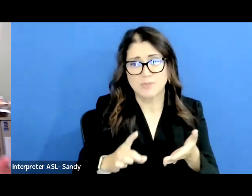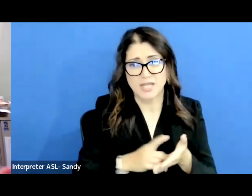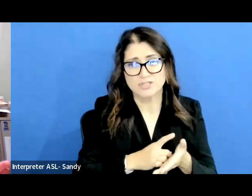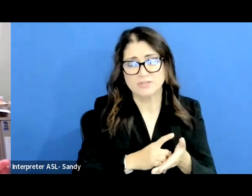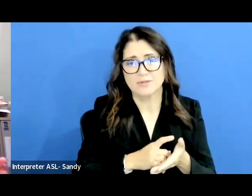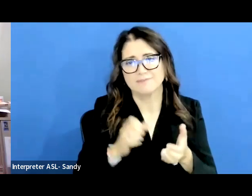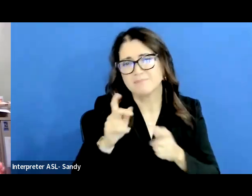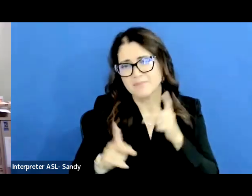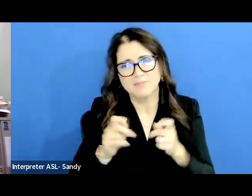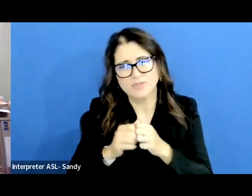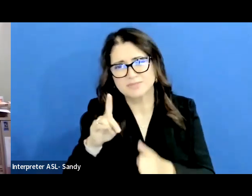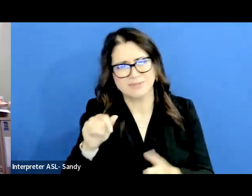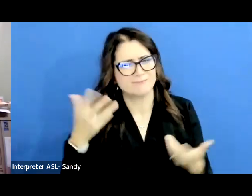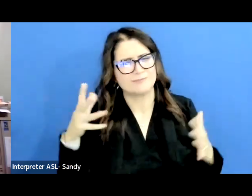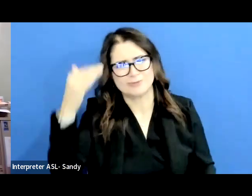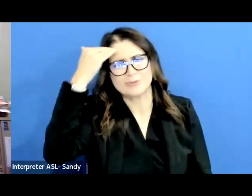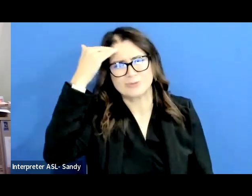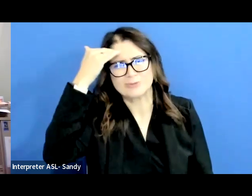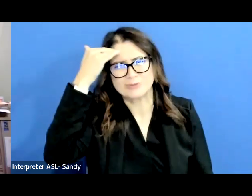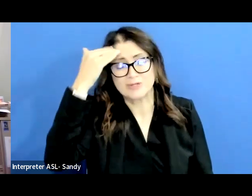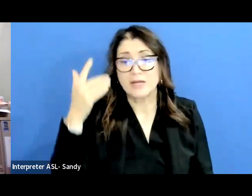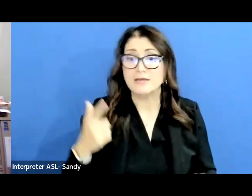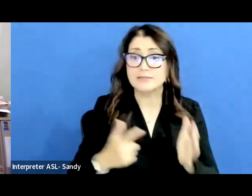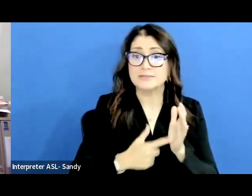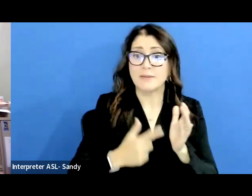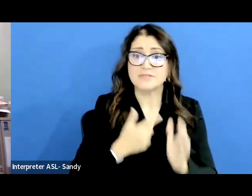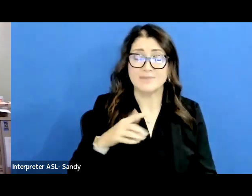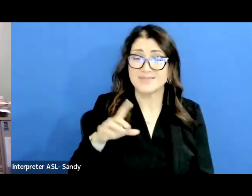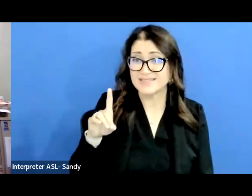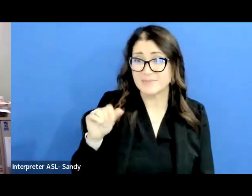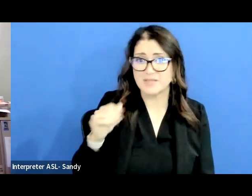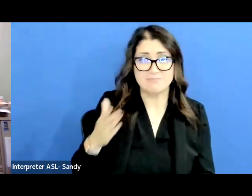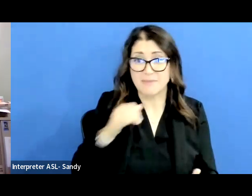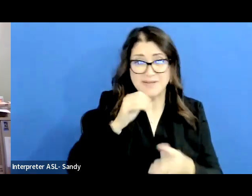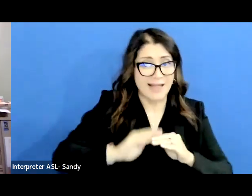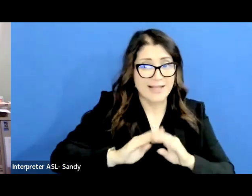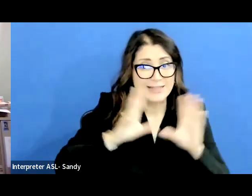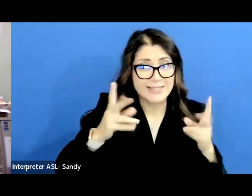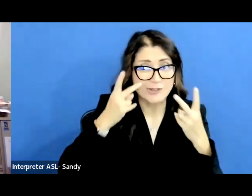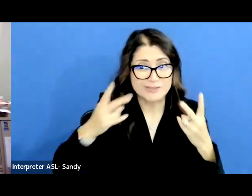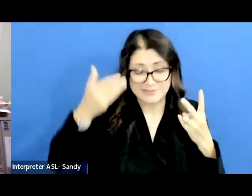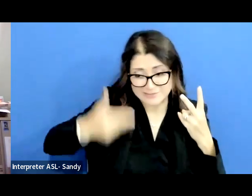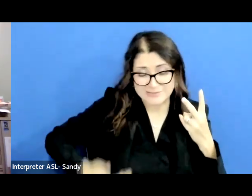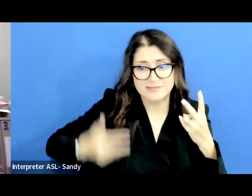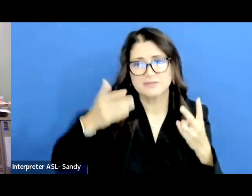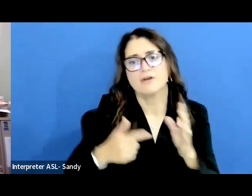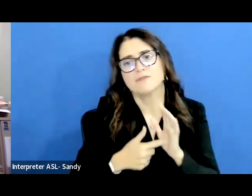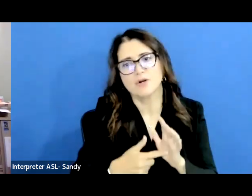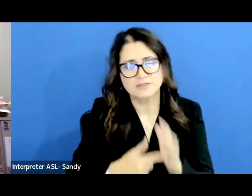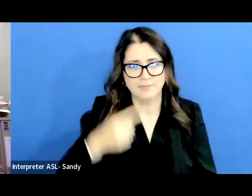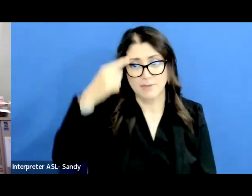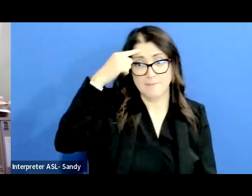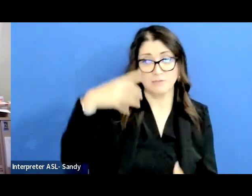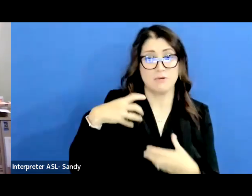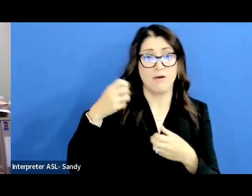disabilities. We know this. And at times, the disability may not be apparent or visible, such as some mental health disabilities